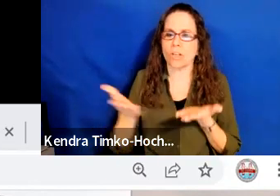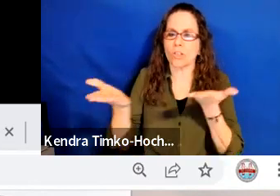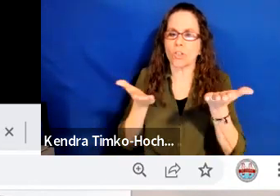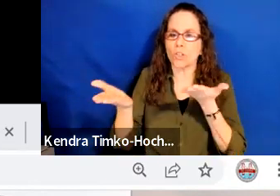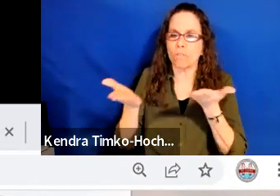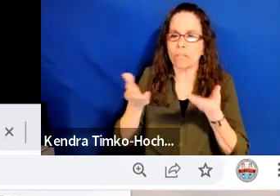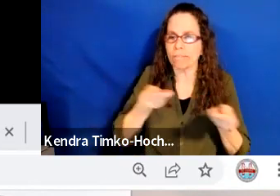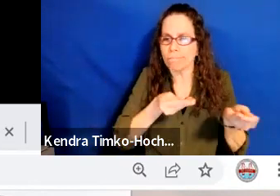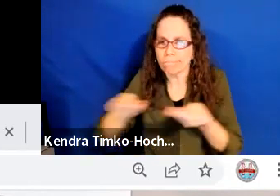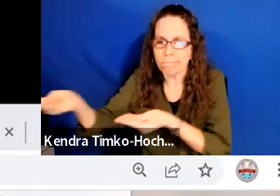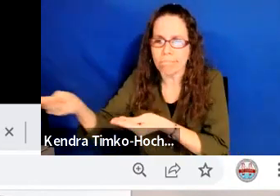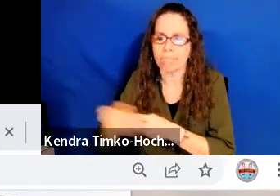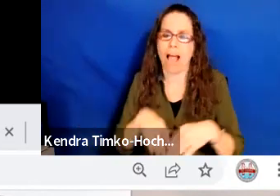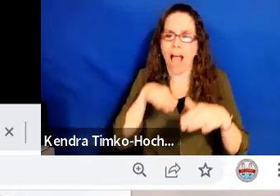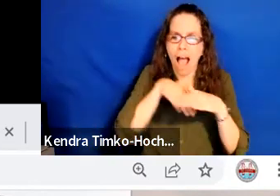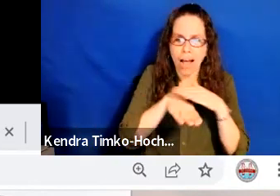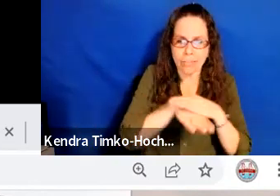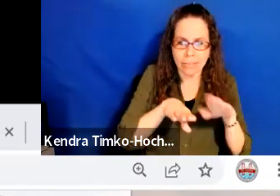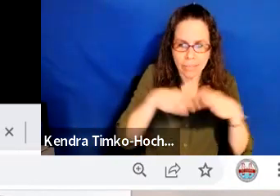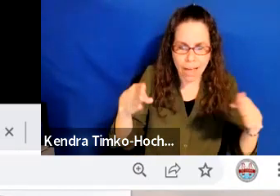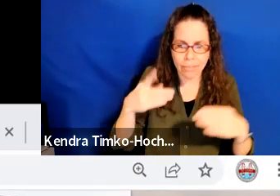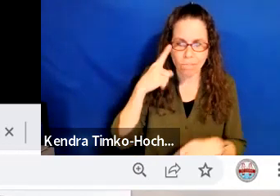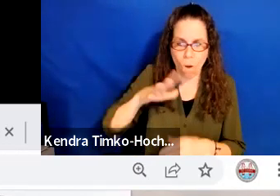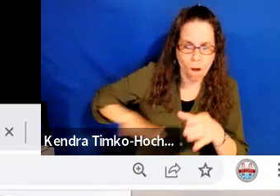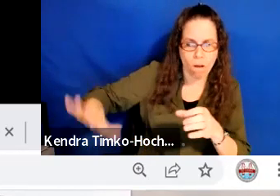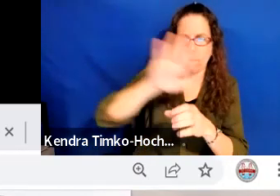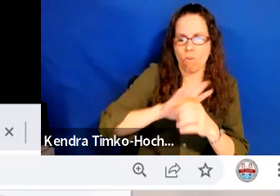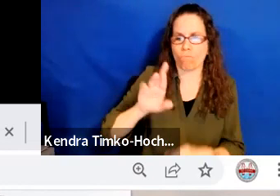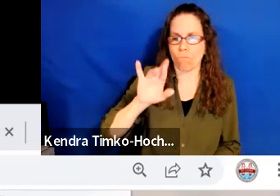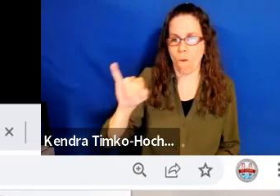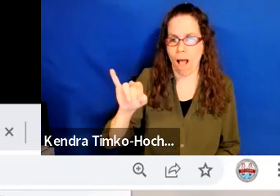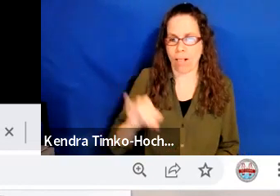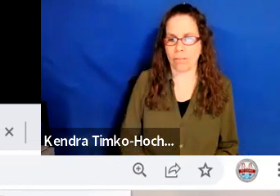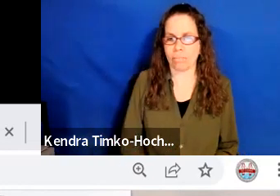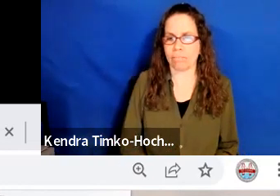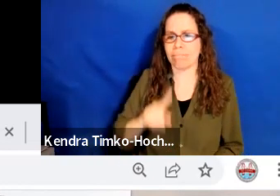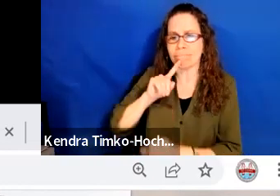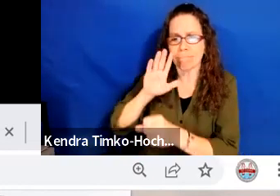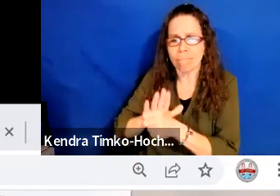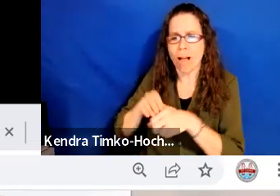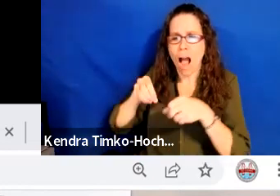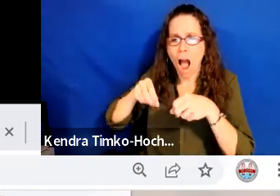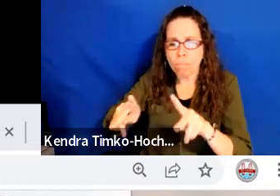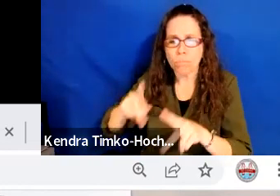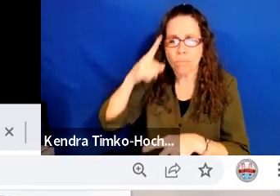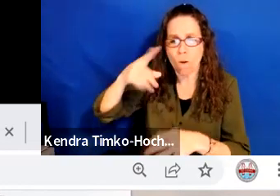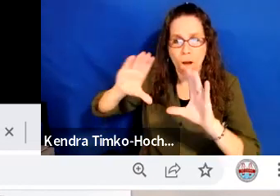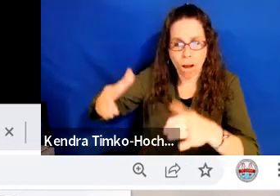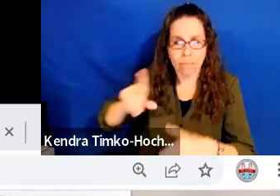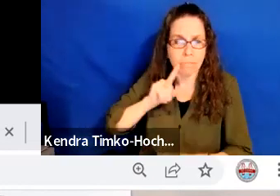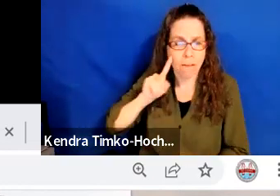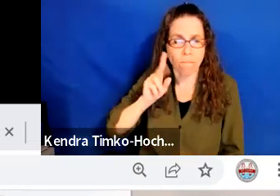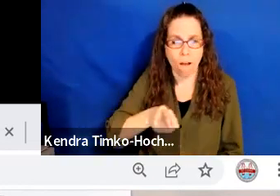State. CDHH ensures opportunities for every deaf and hard of hearing person to become empowered and a